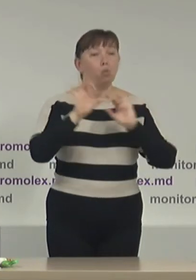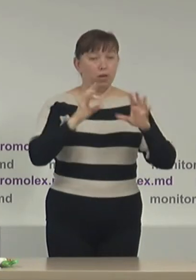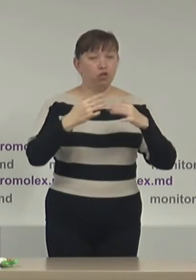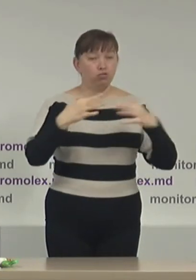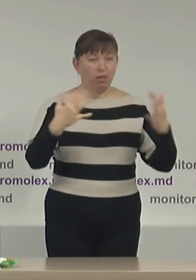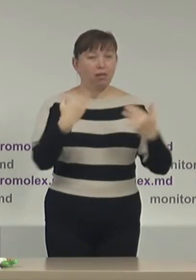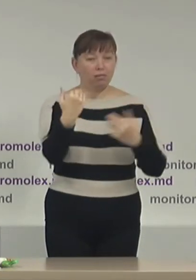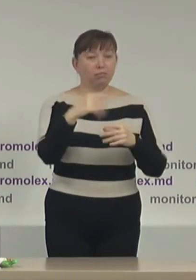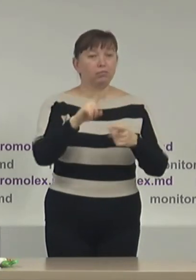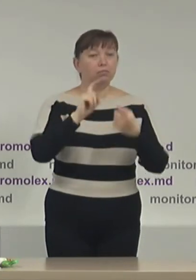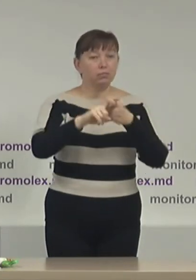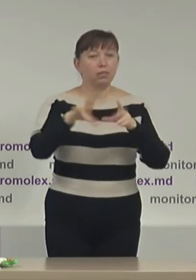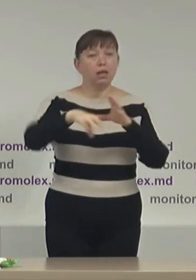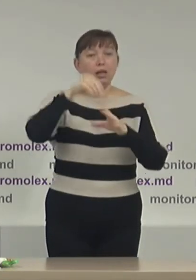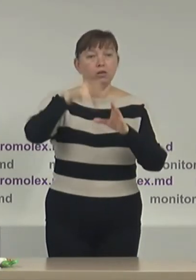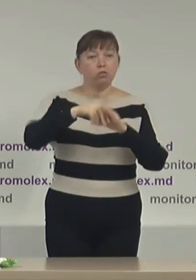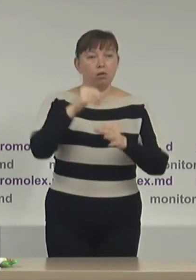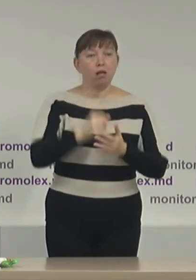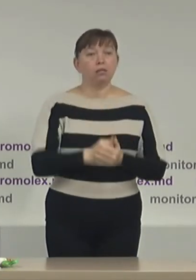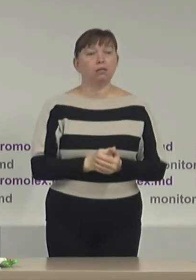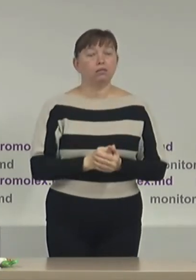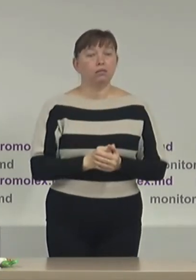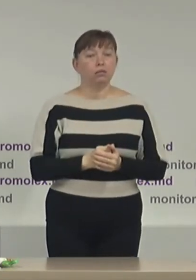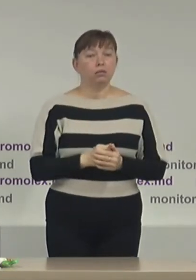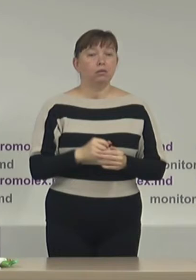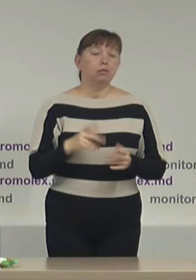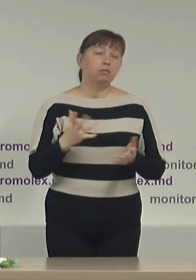473 cases of electoral advertising,